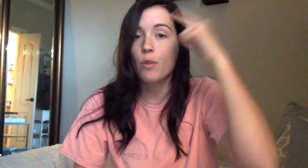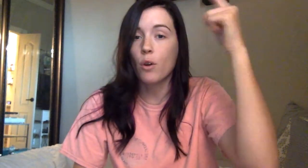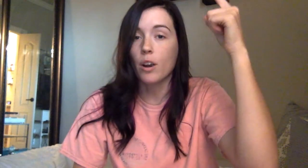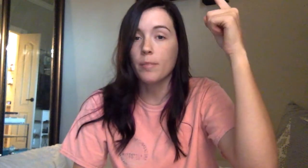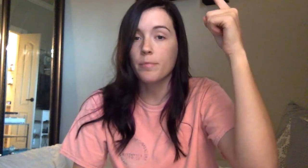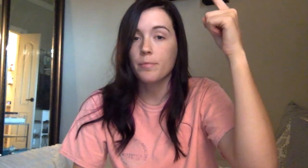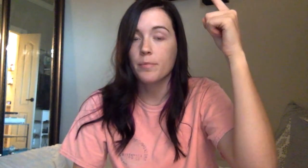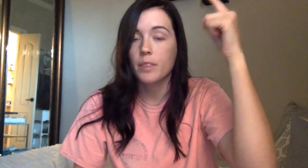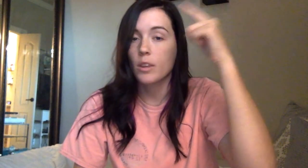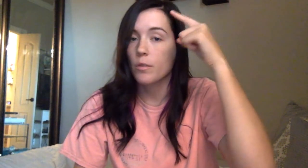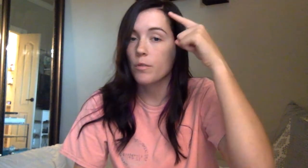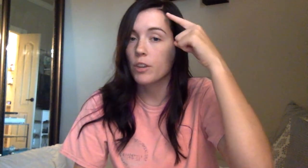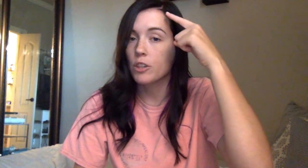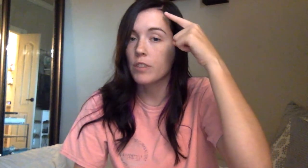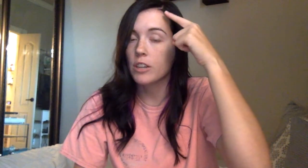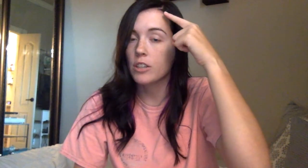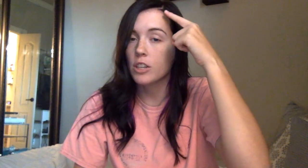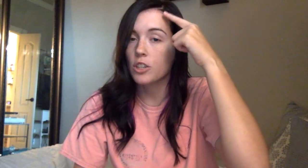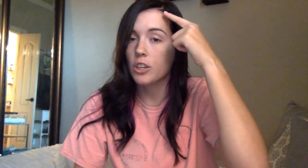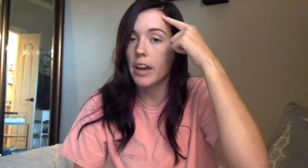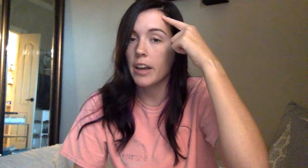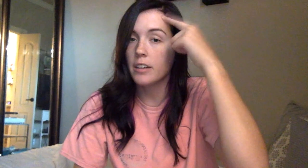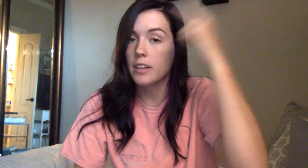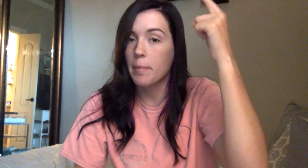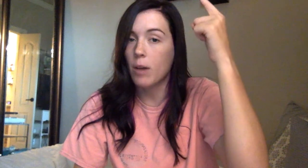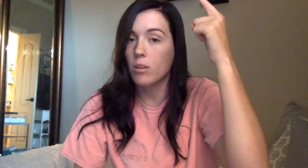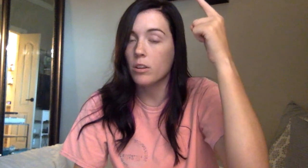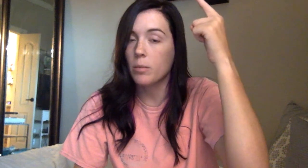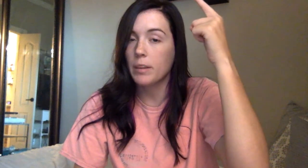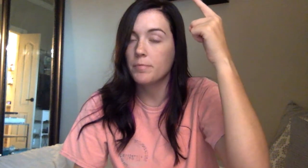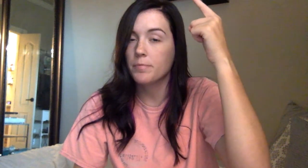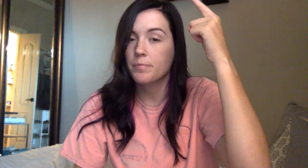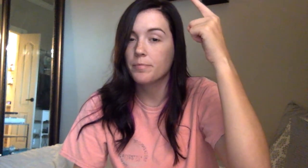for. First finger touch your head, come out a little bit.